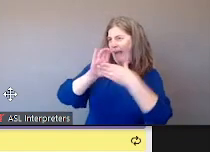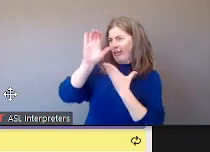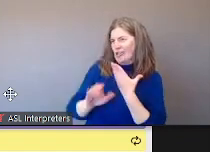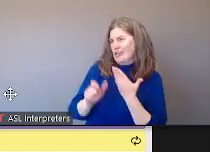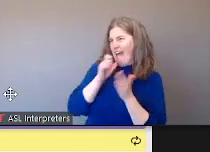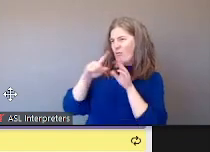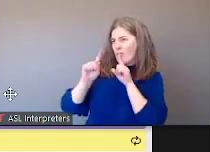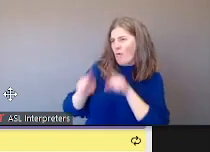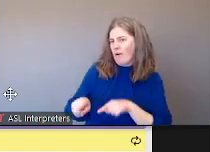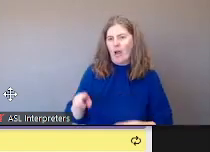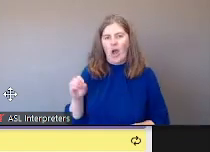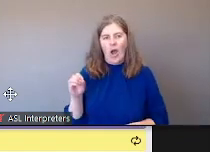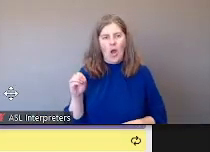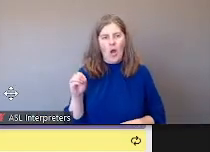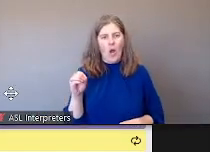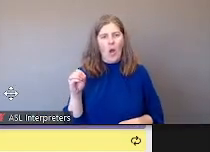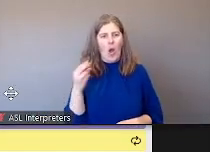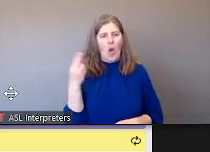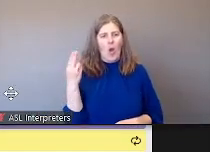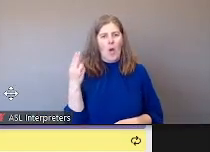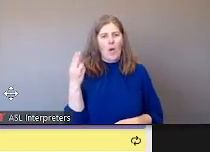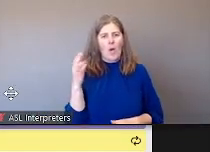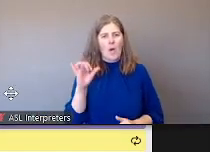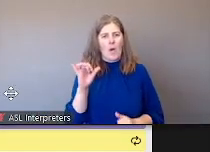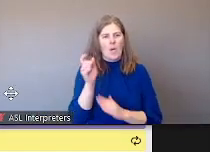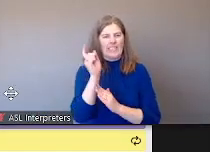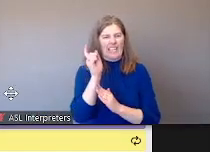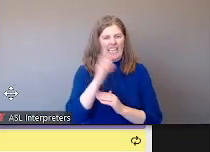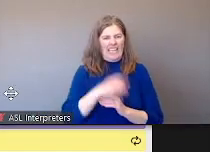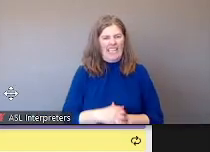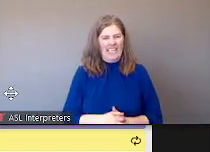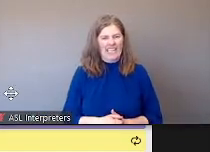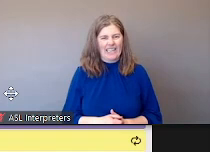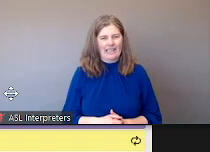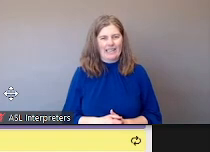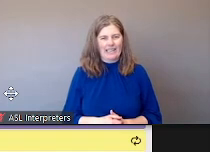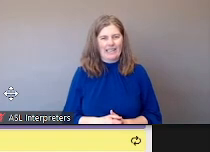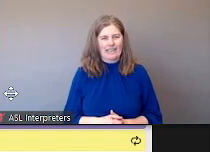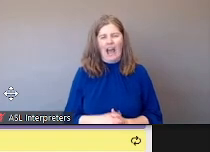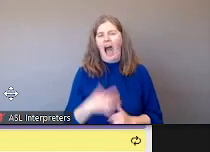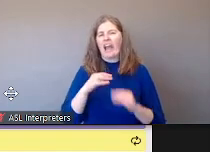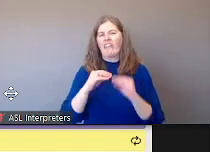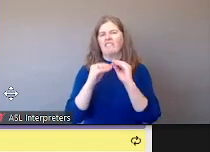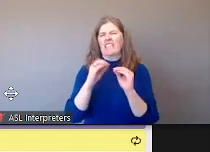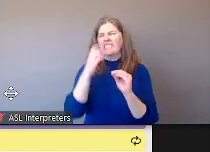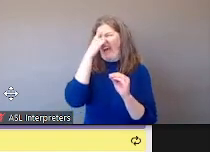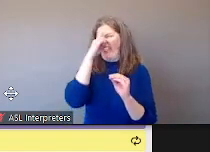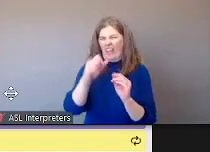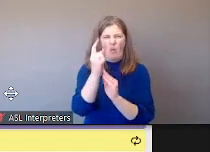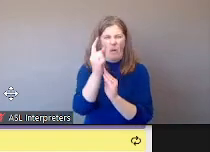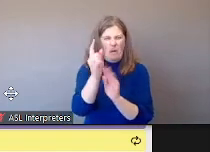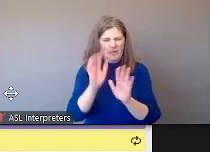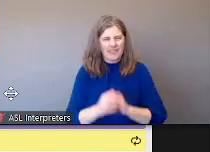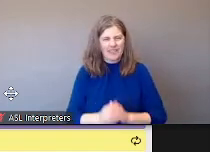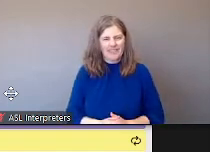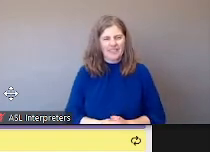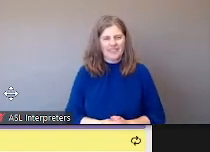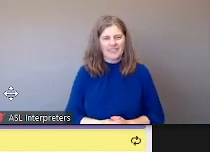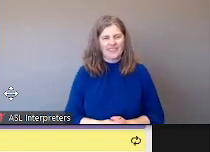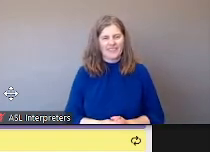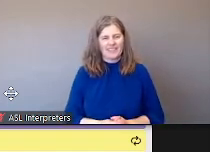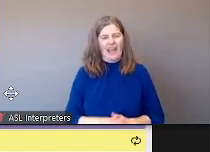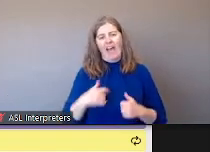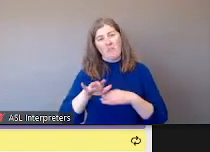the report. Oh, just a second. I can fix that, I think. Just give me, I have a